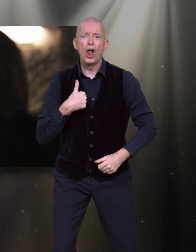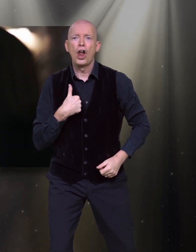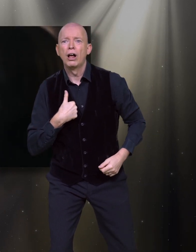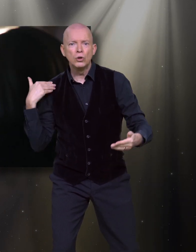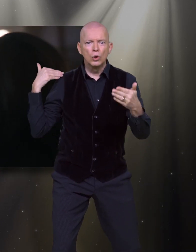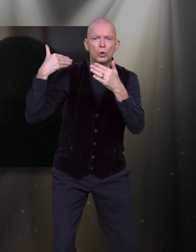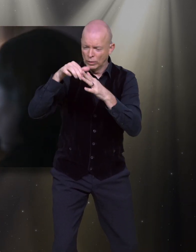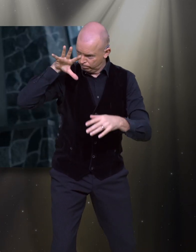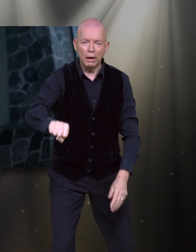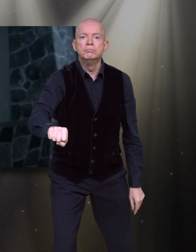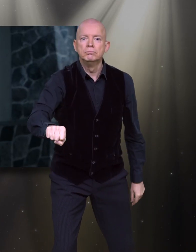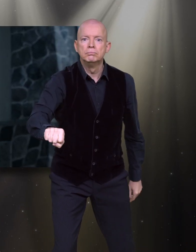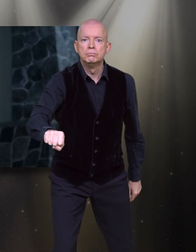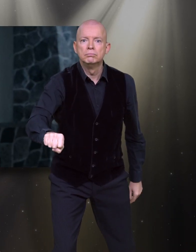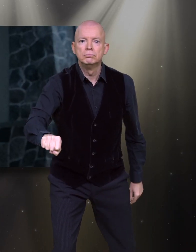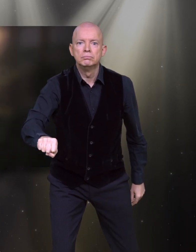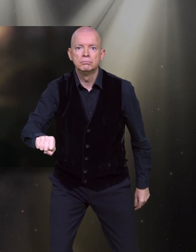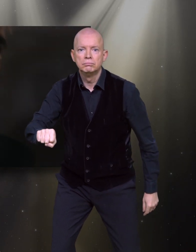Until now, I figured